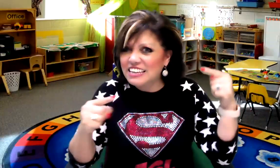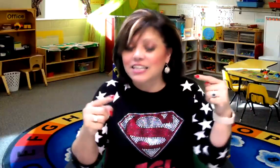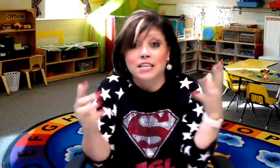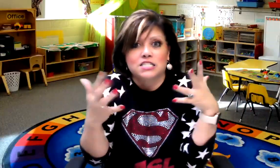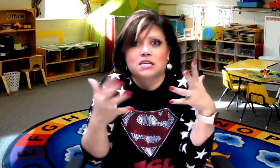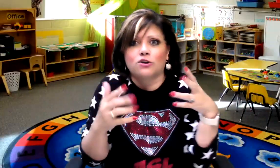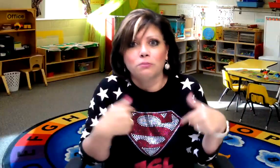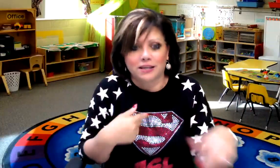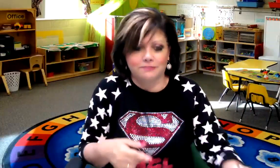lightning, they scare me.